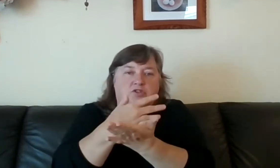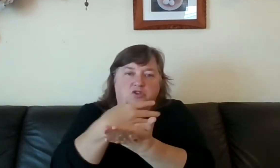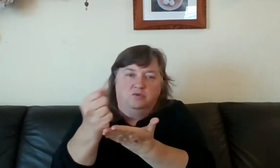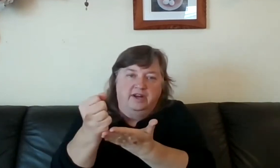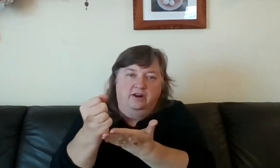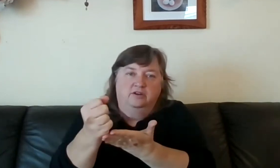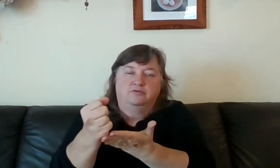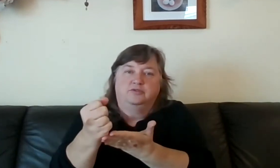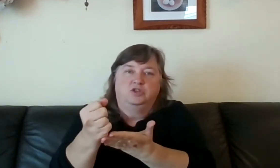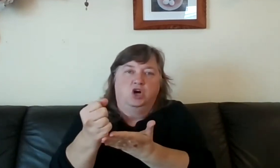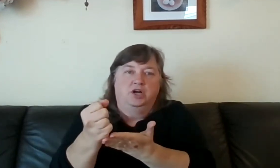Versus run out of, gone.